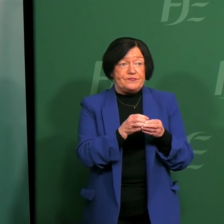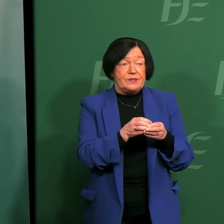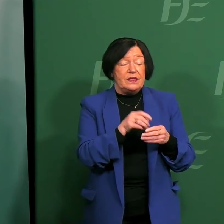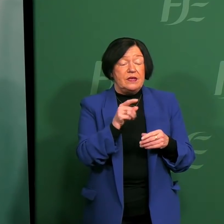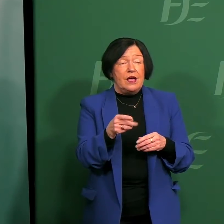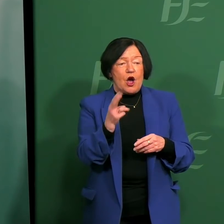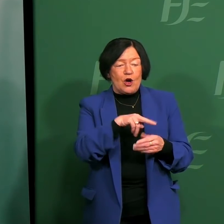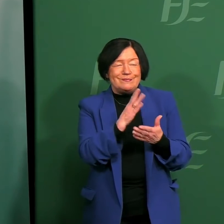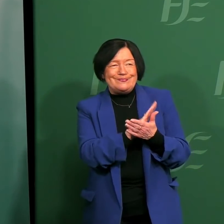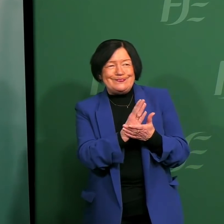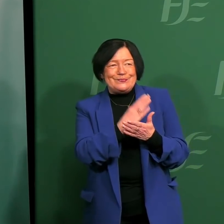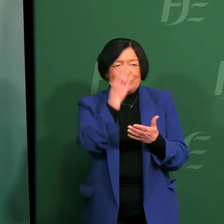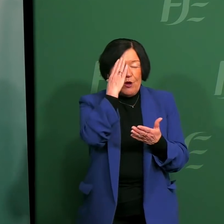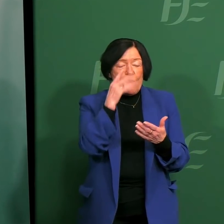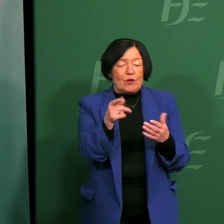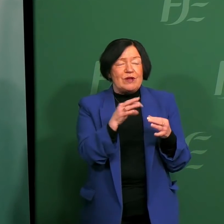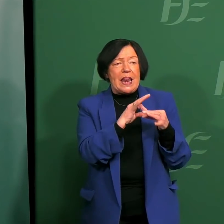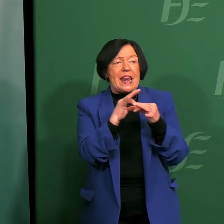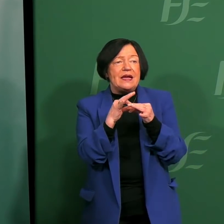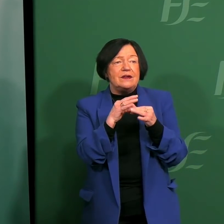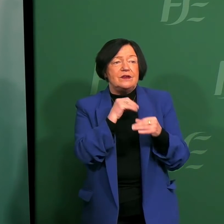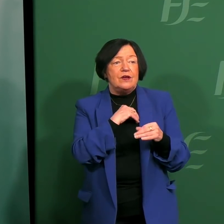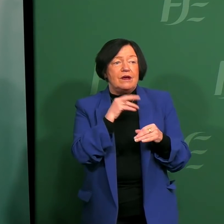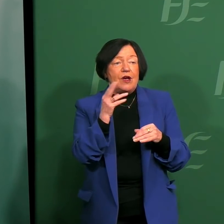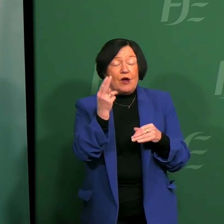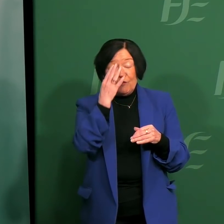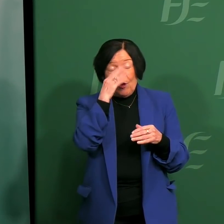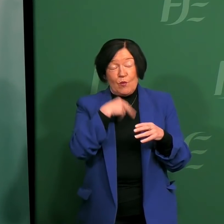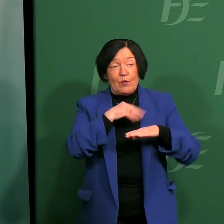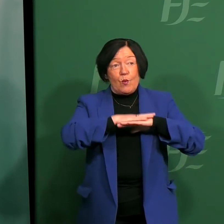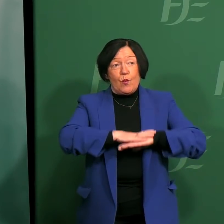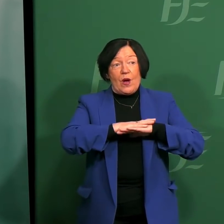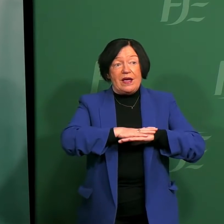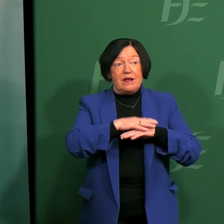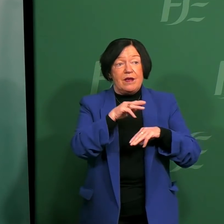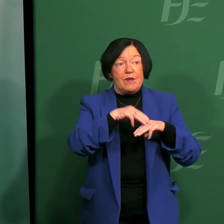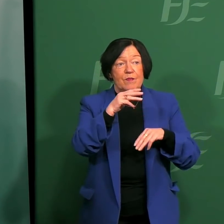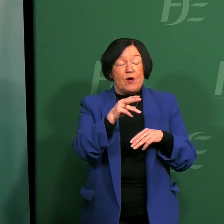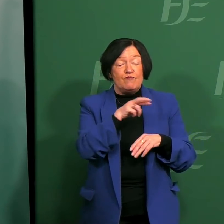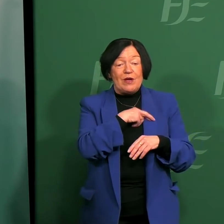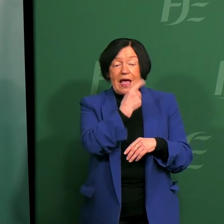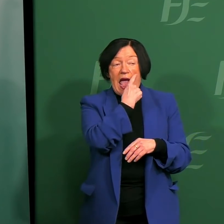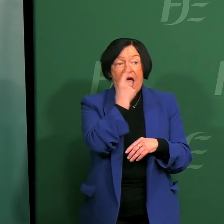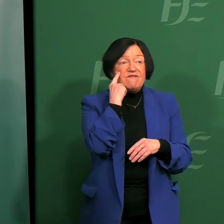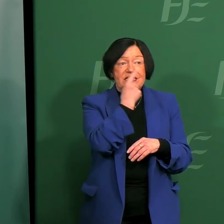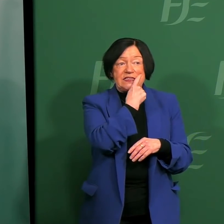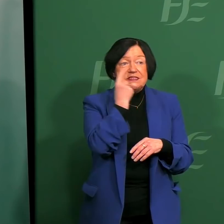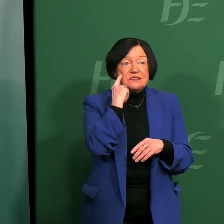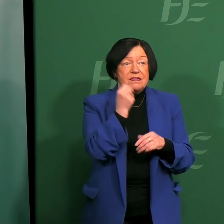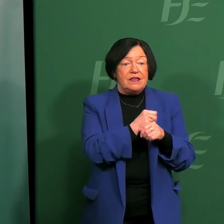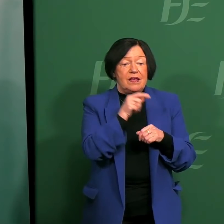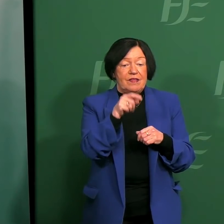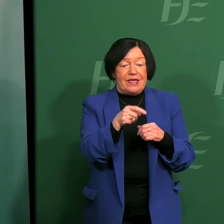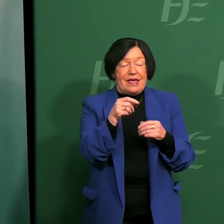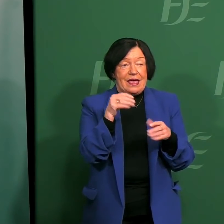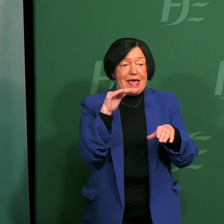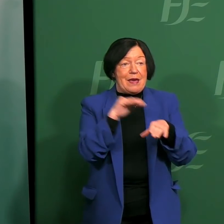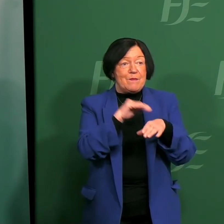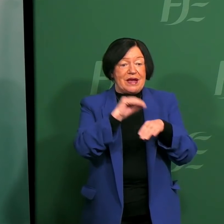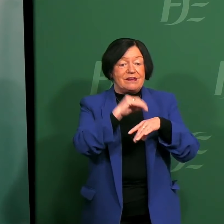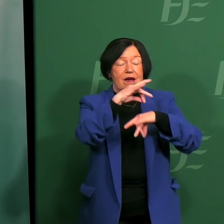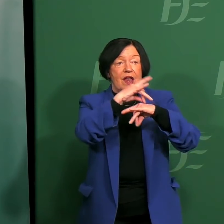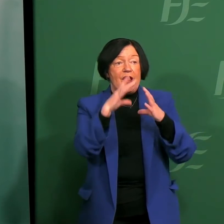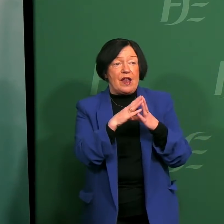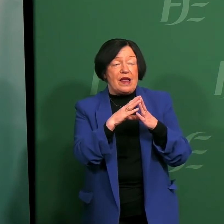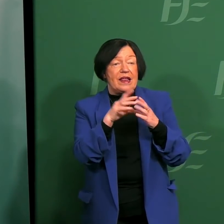The uncertainty obviously relates to the unknown as we await further real-world evidence in relation to the potential impacts on